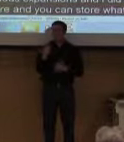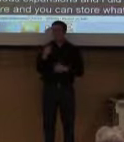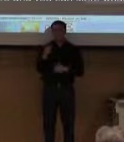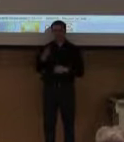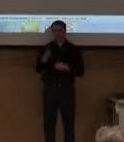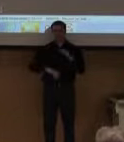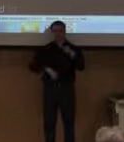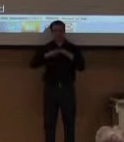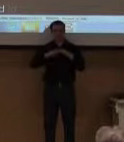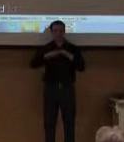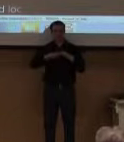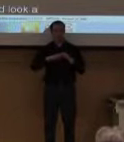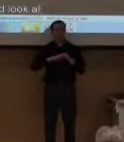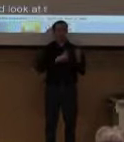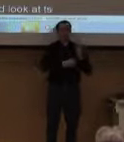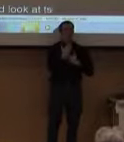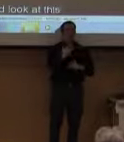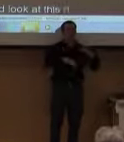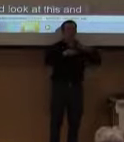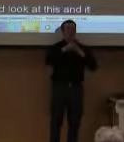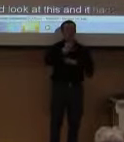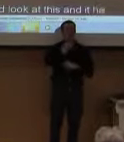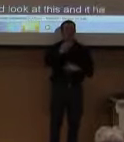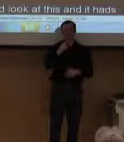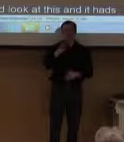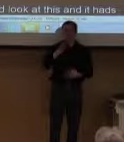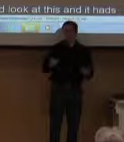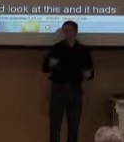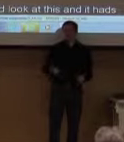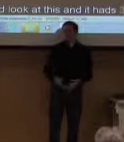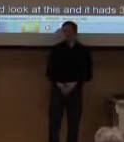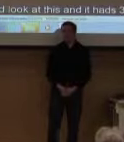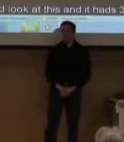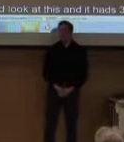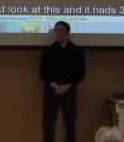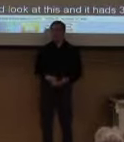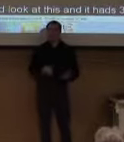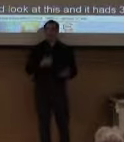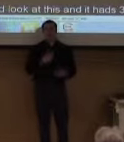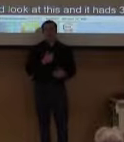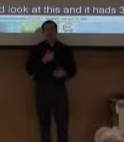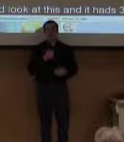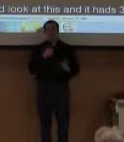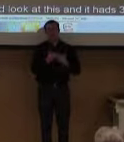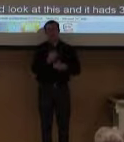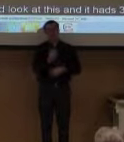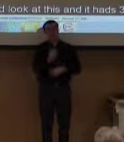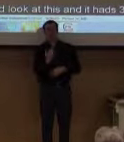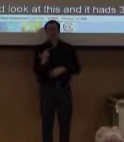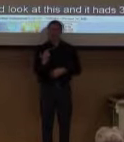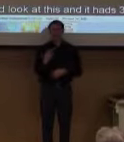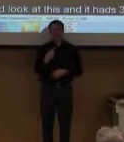gigabyte capacity, whereas the projects are up to 30 right now. And I am almost at 12 or 13 gigabytes, I